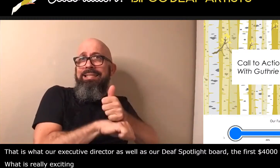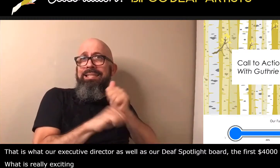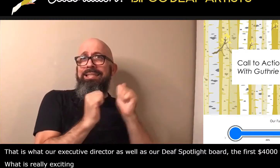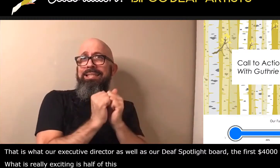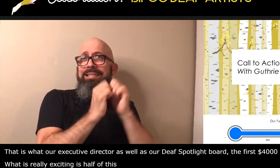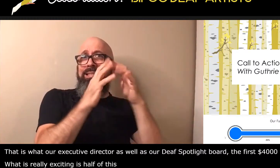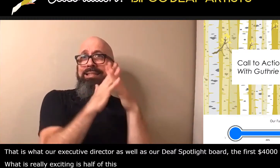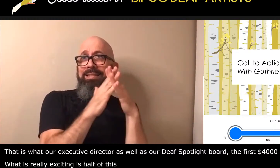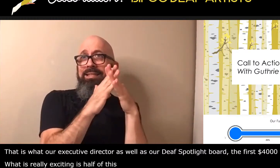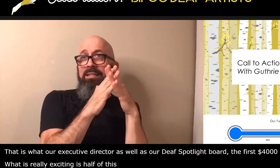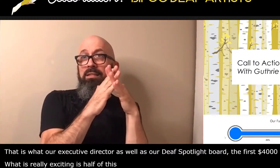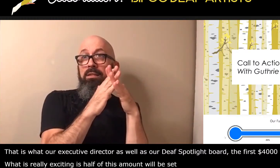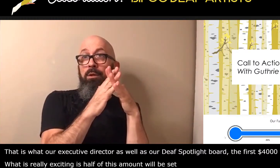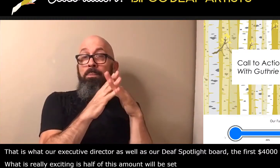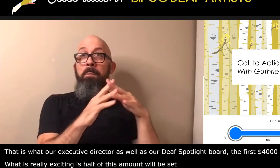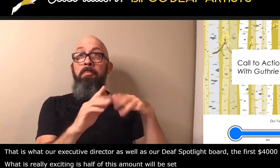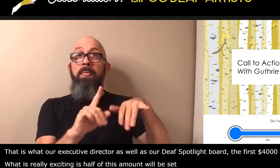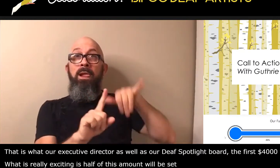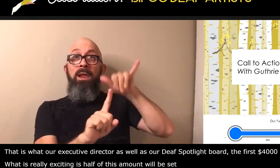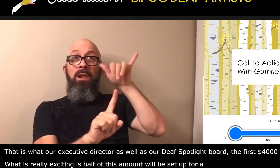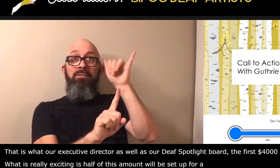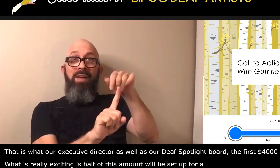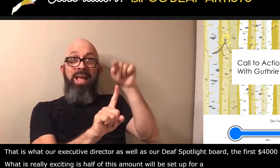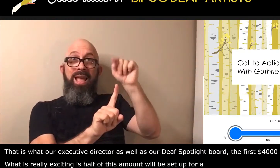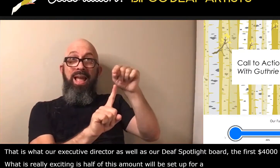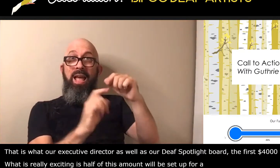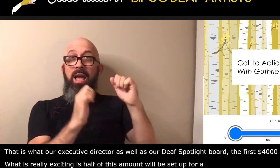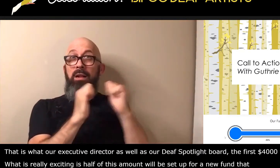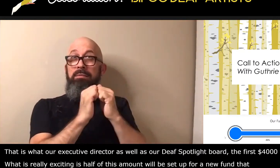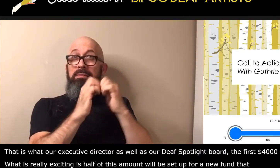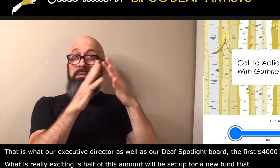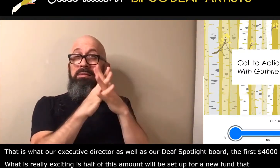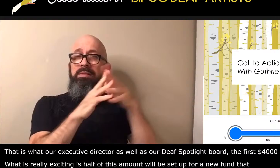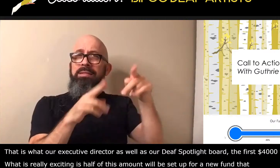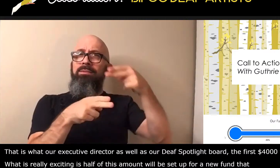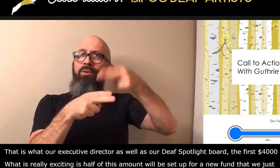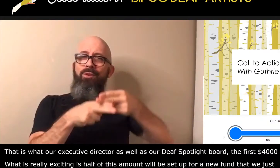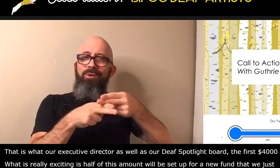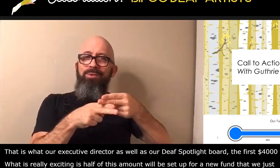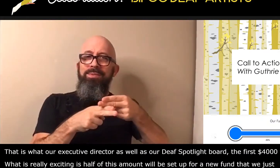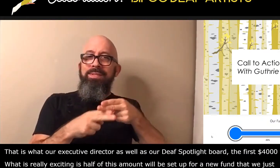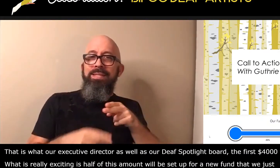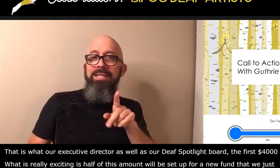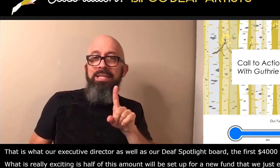up for a new fund that we just established.